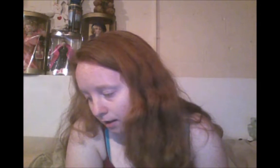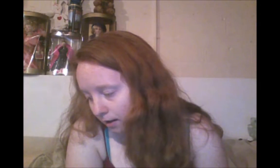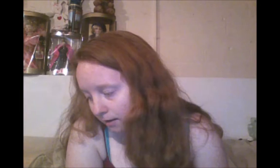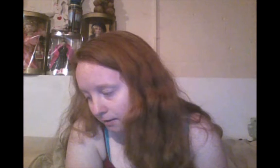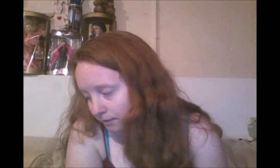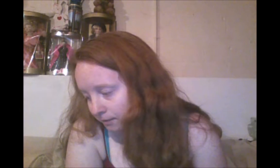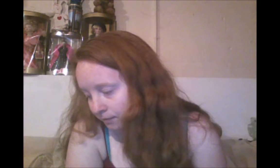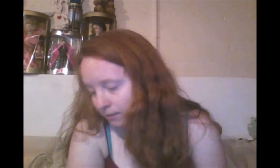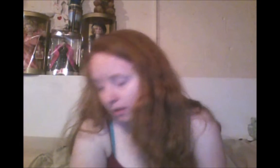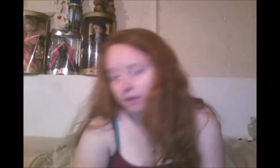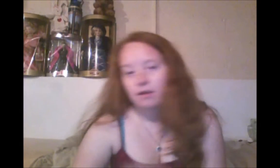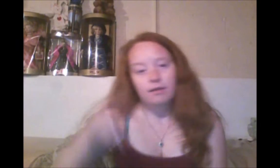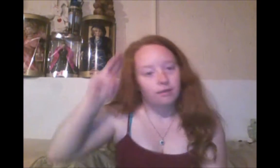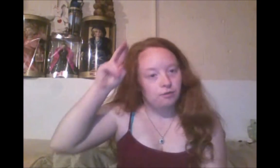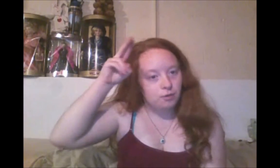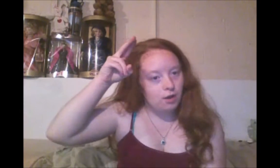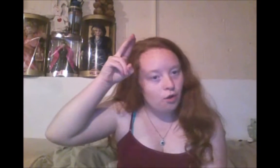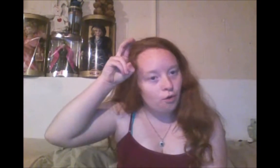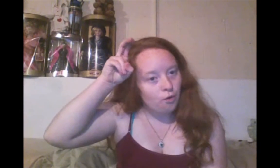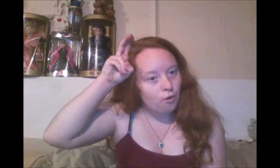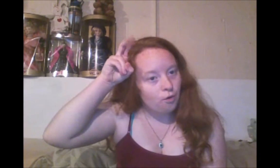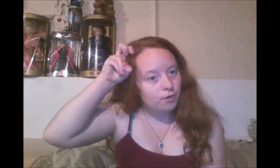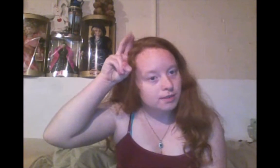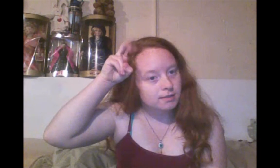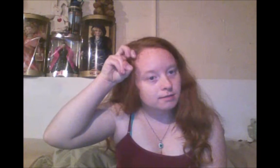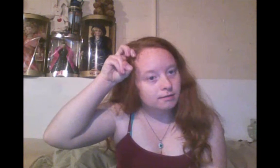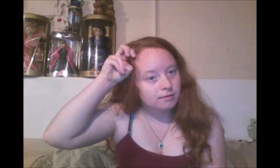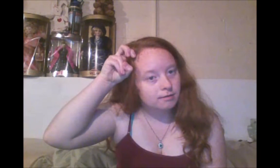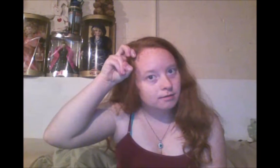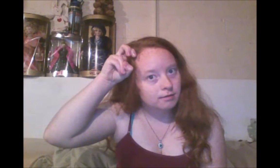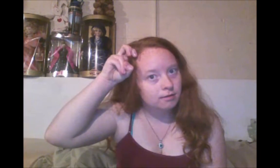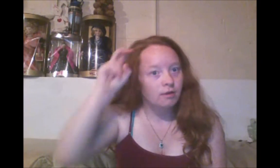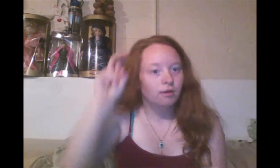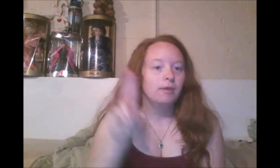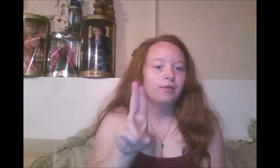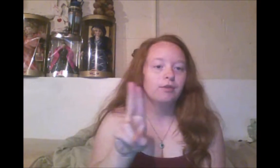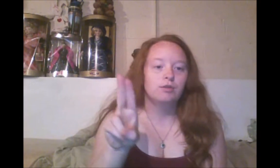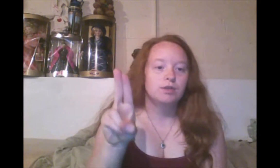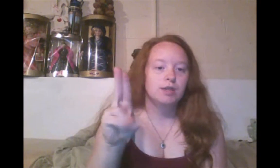Okay. This one, horse. Make the U shape.